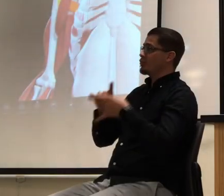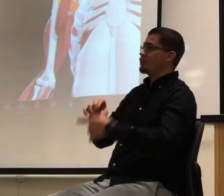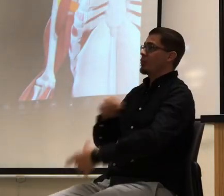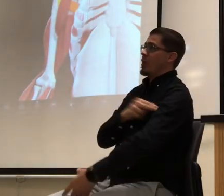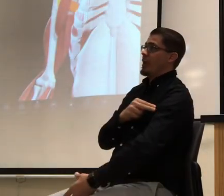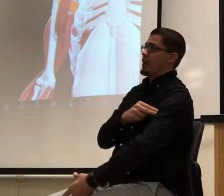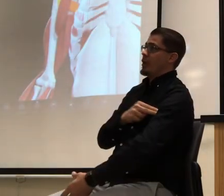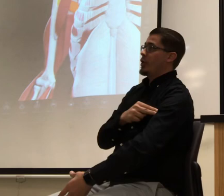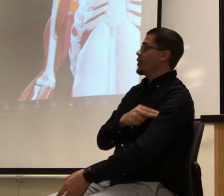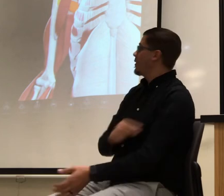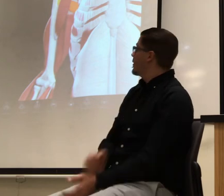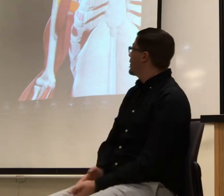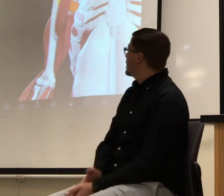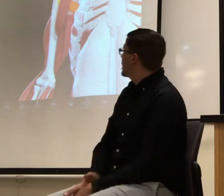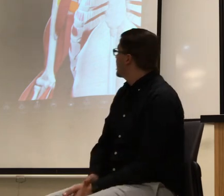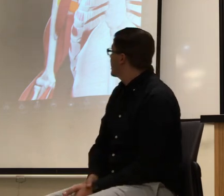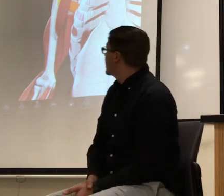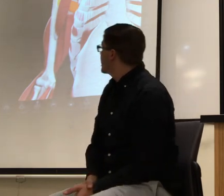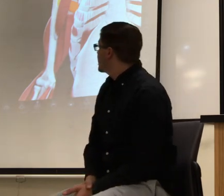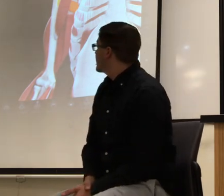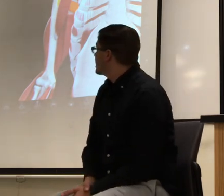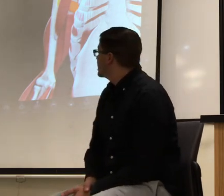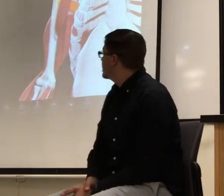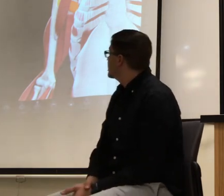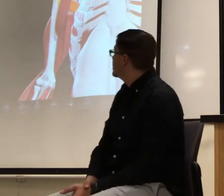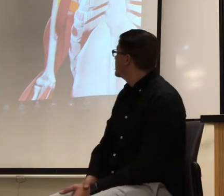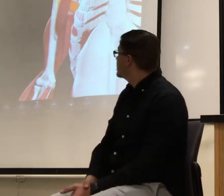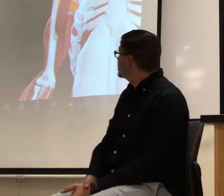me show you that.